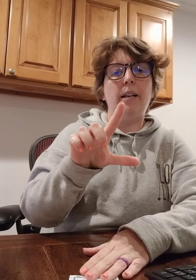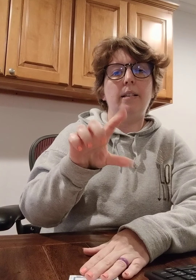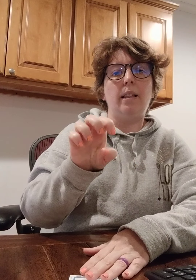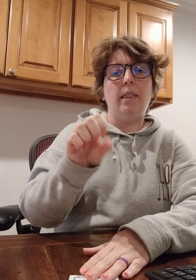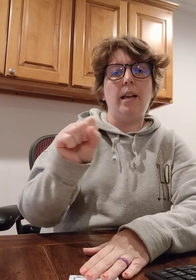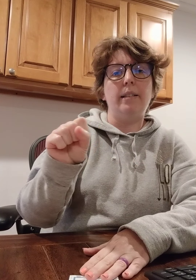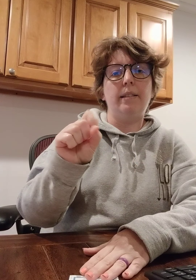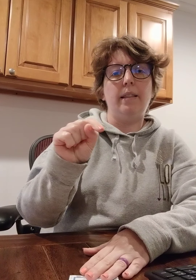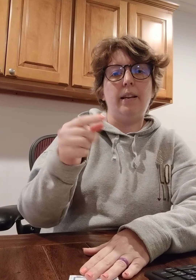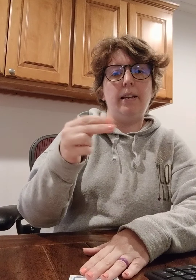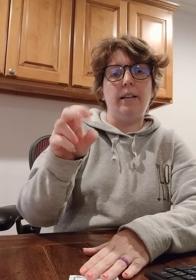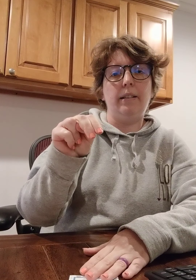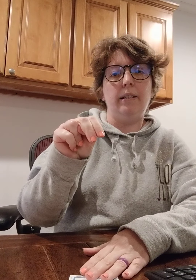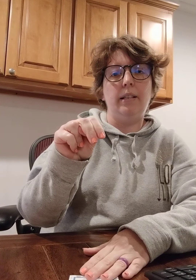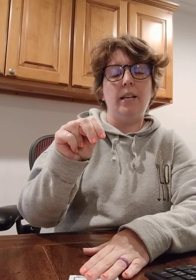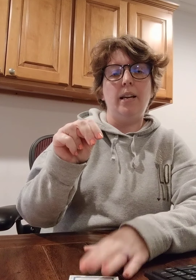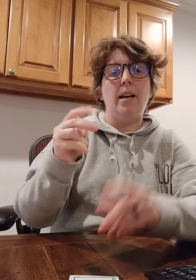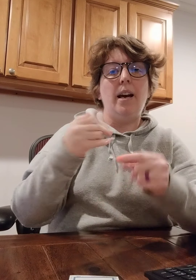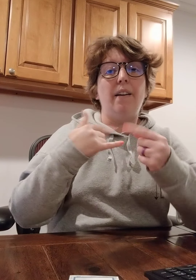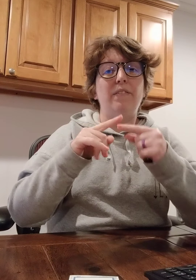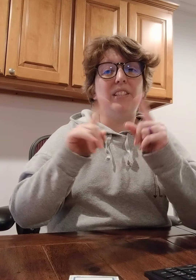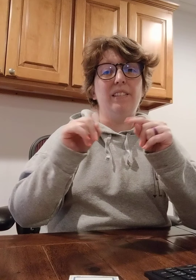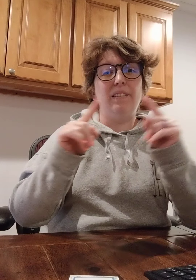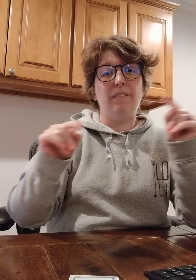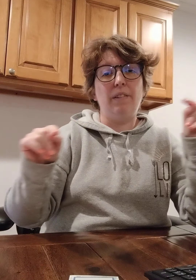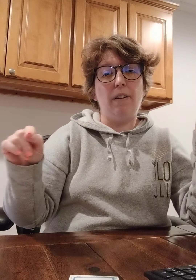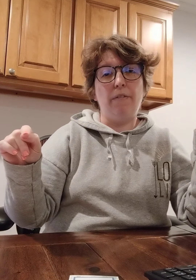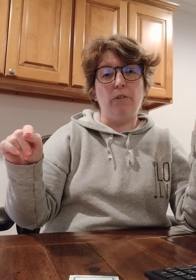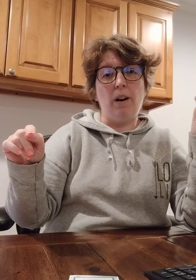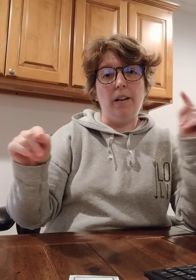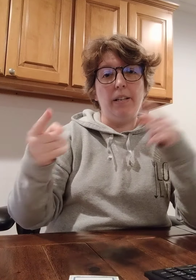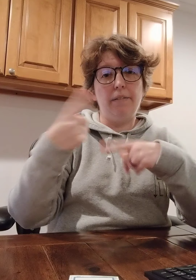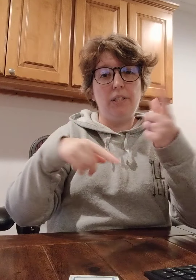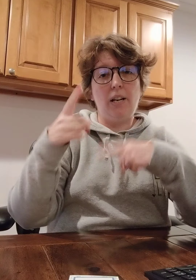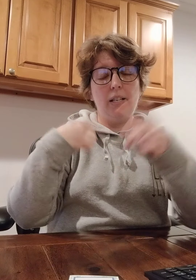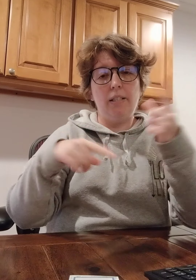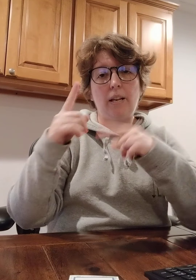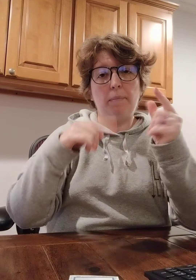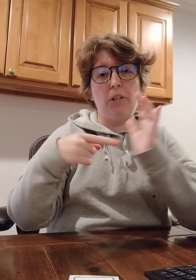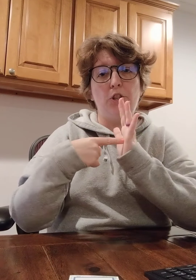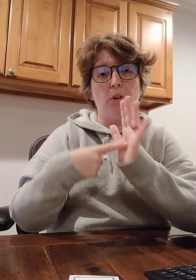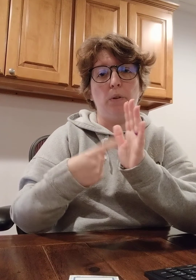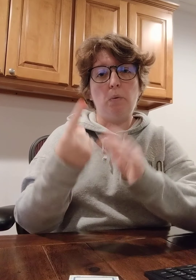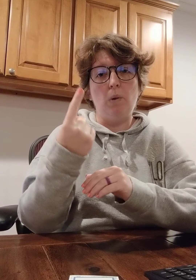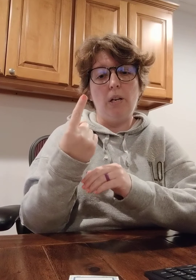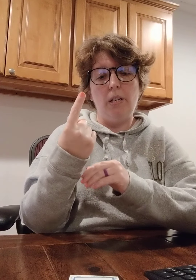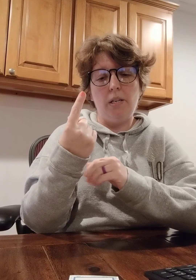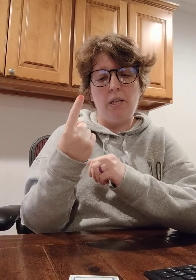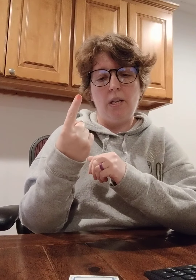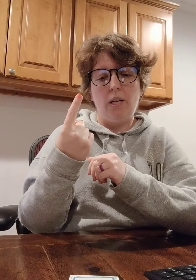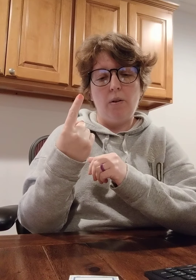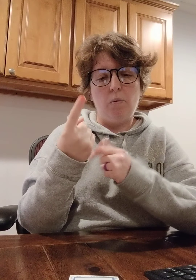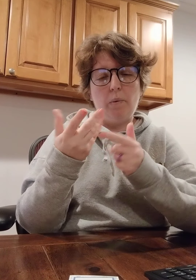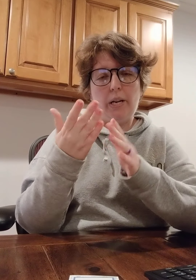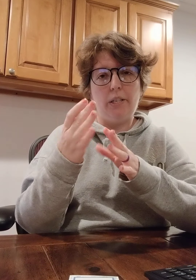and less than. Have a variety of signs. I'm going to show you one way to